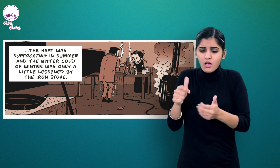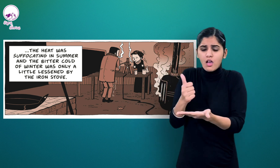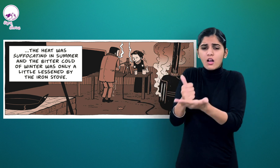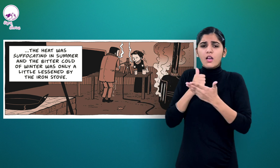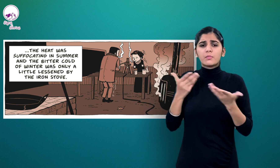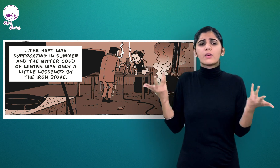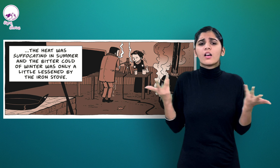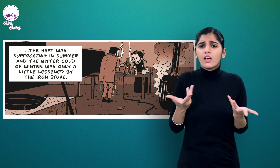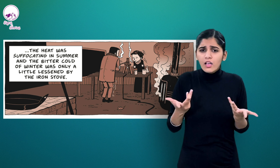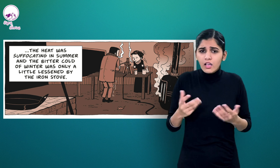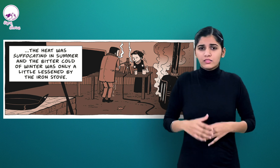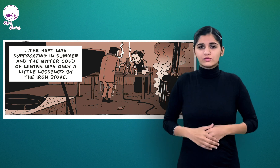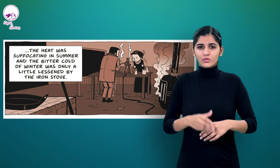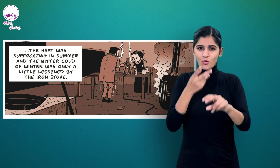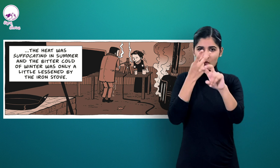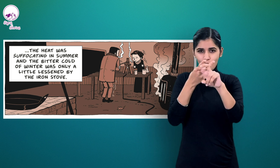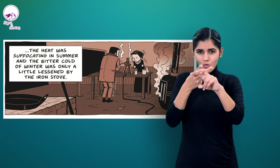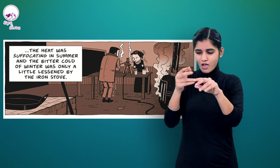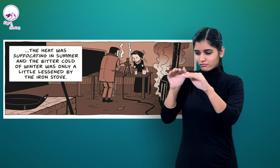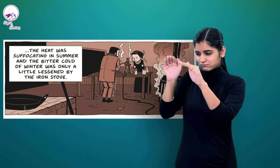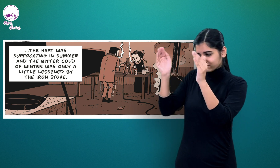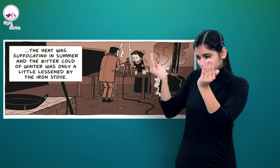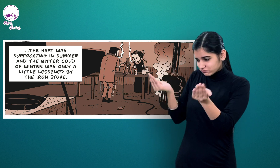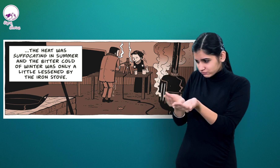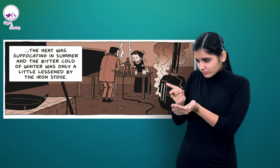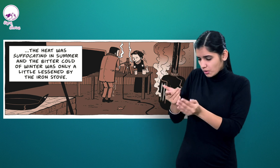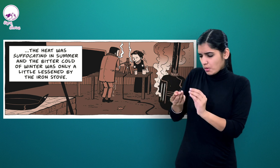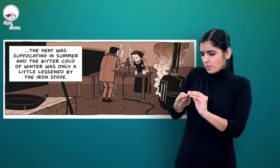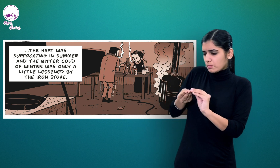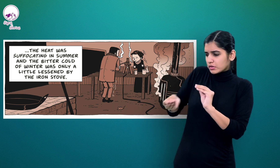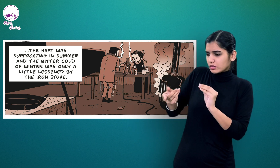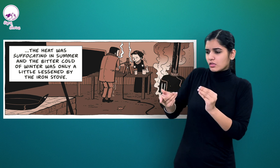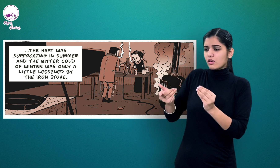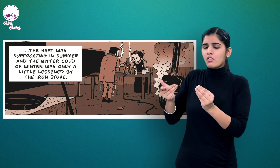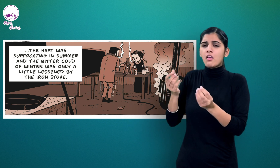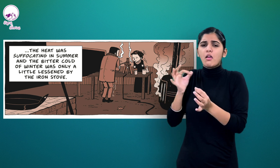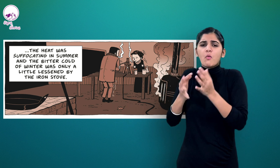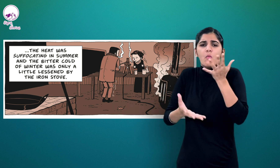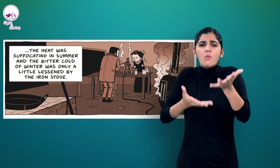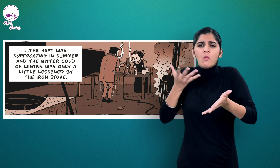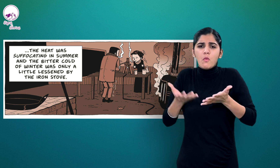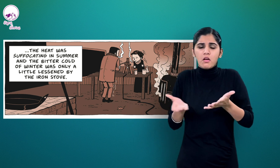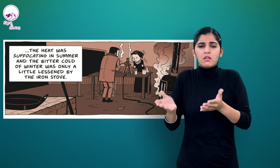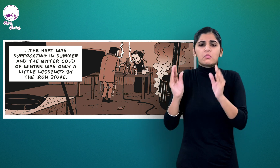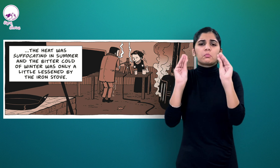only a little lessened by the iron stove.